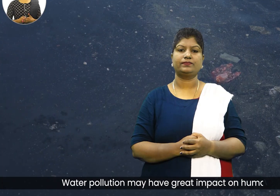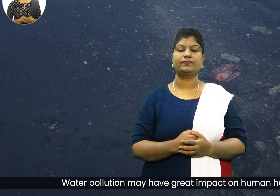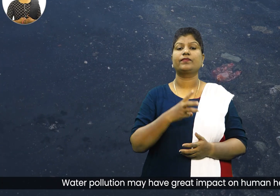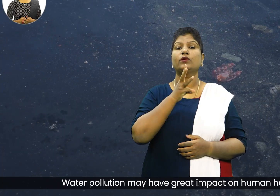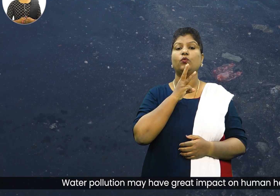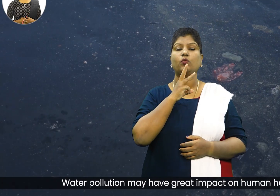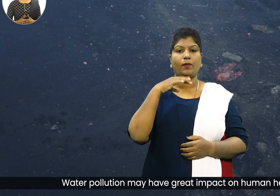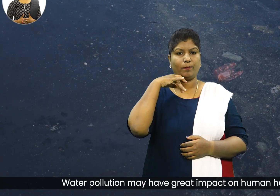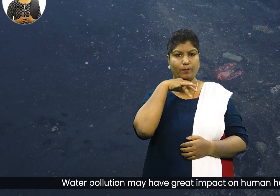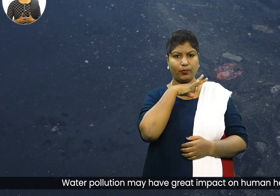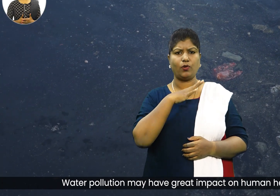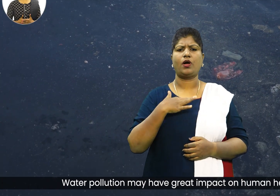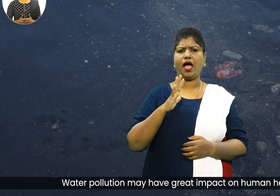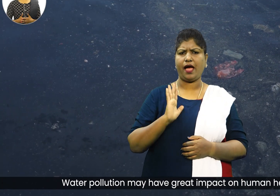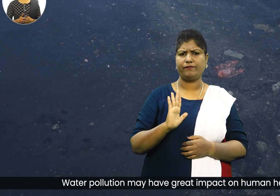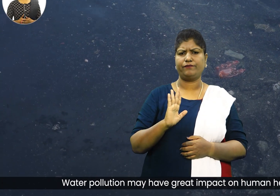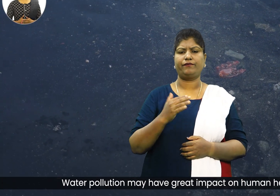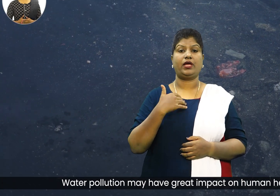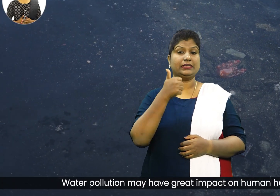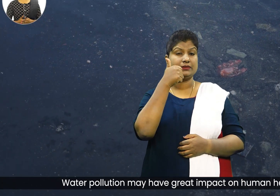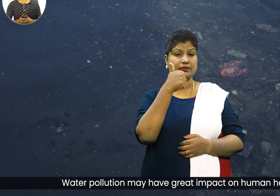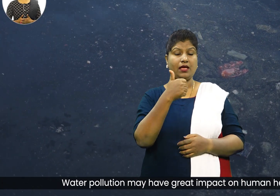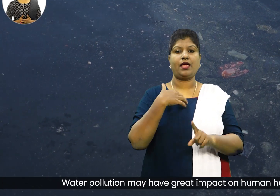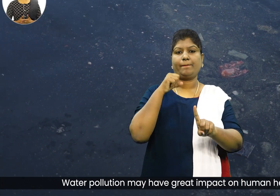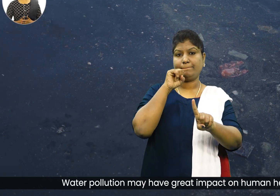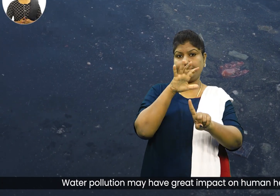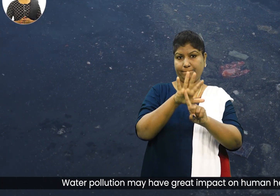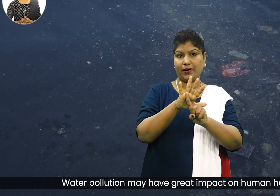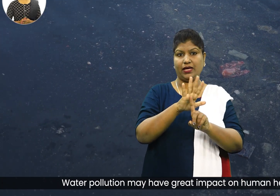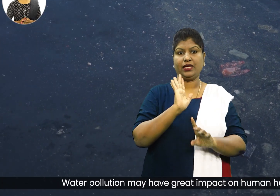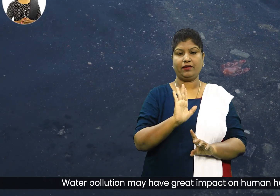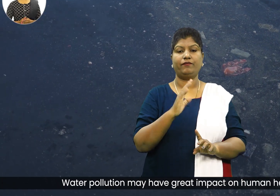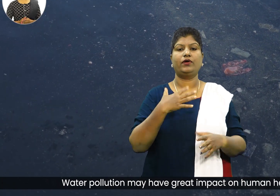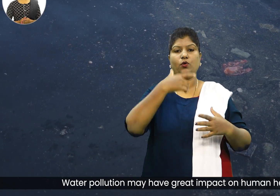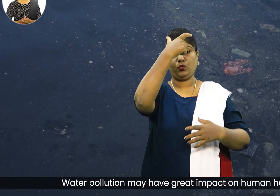Water pollution may have great impact on human health.